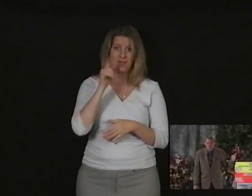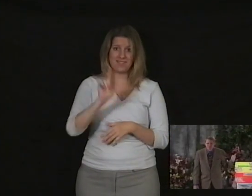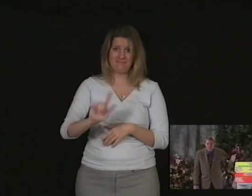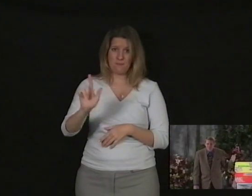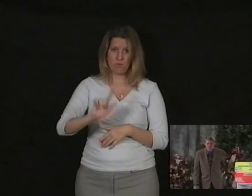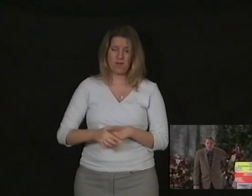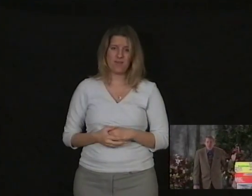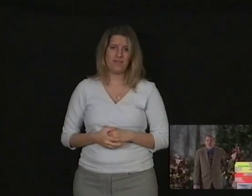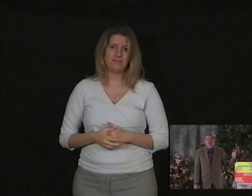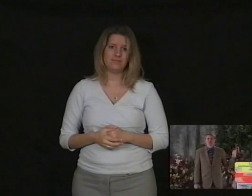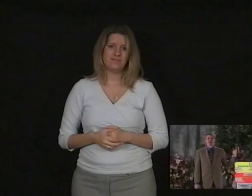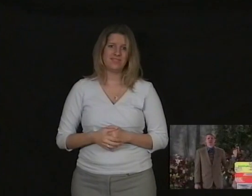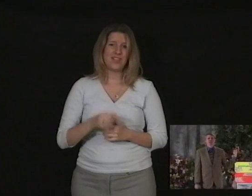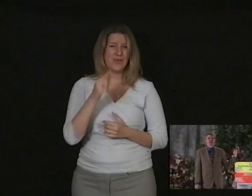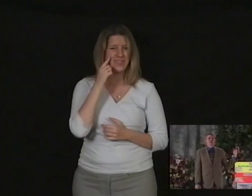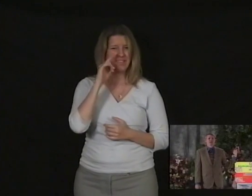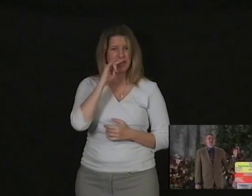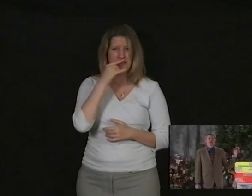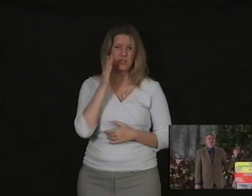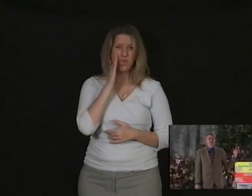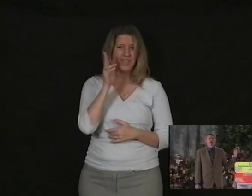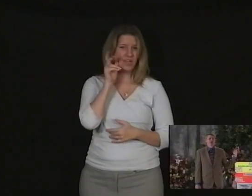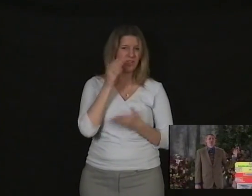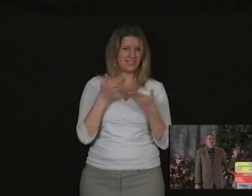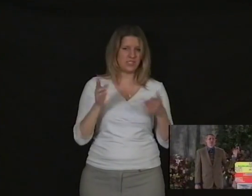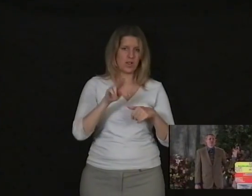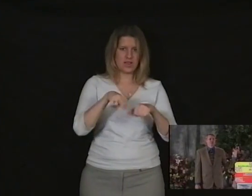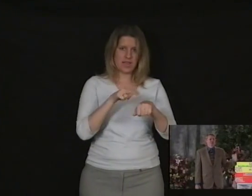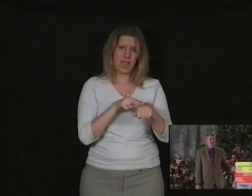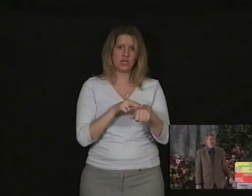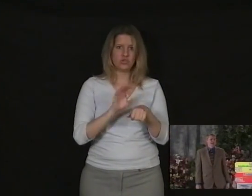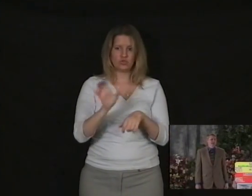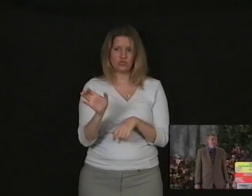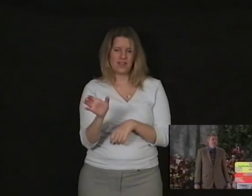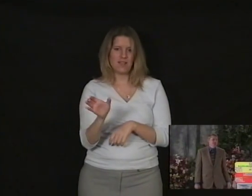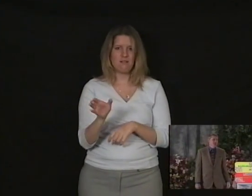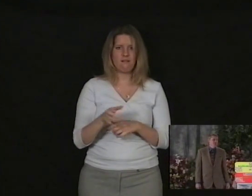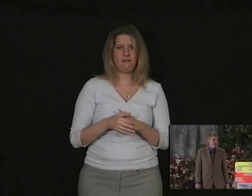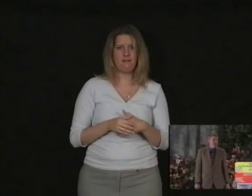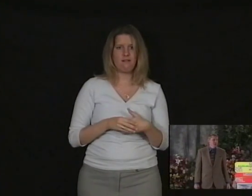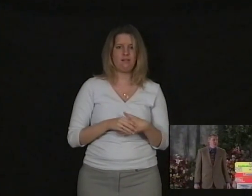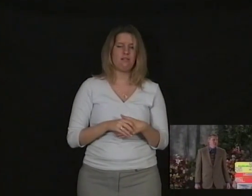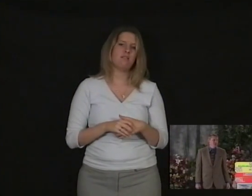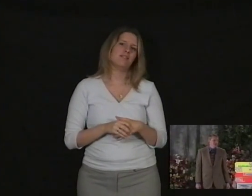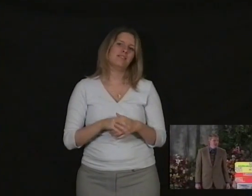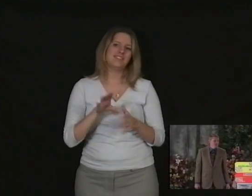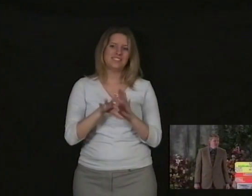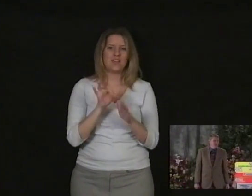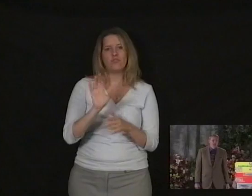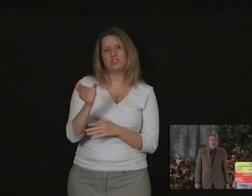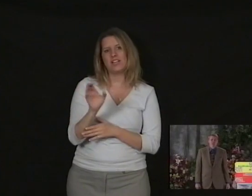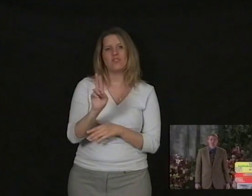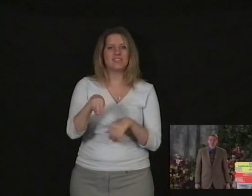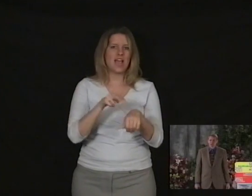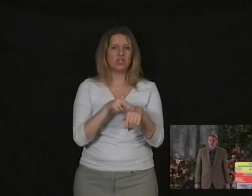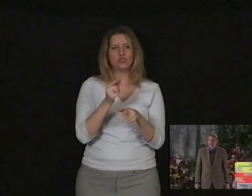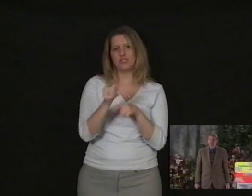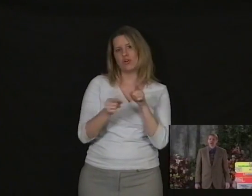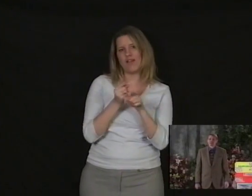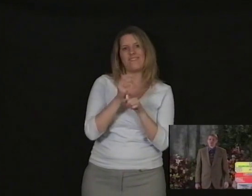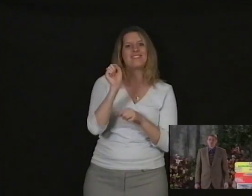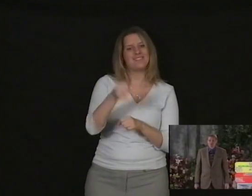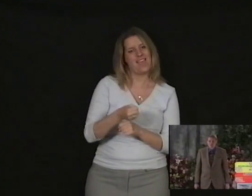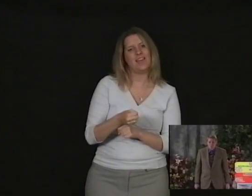library? You think the kids are going to hear this stuff on Nature Channel, Steve Irwin, Crocodile Hunter, Discovery Channel, National Geographic? Of course